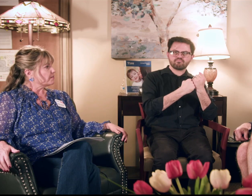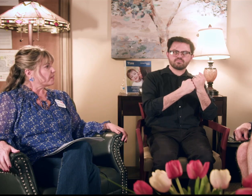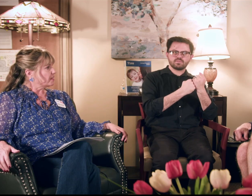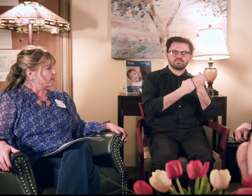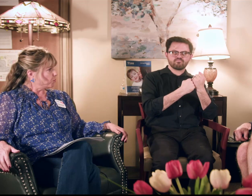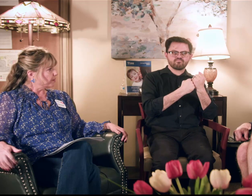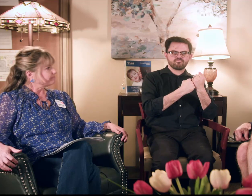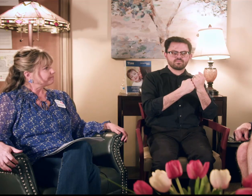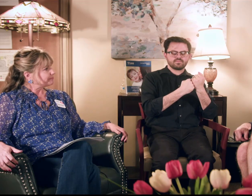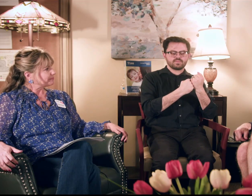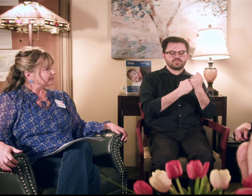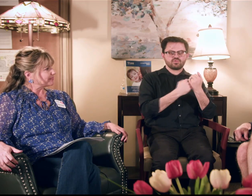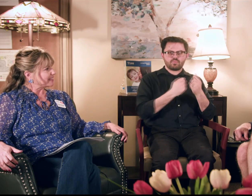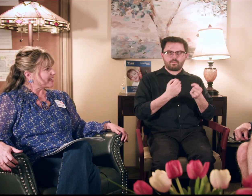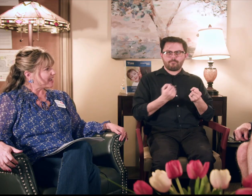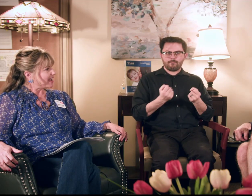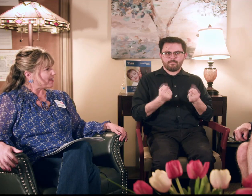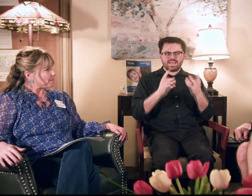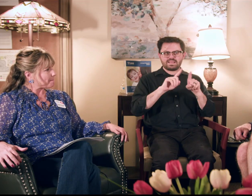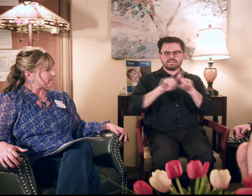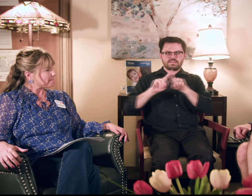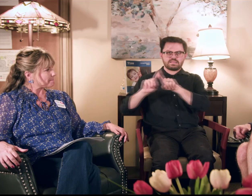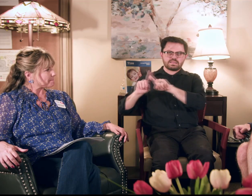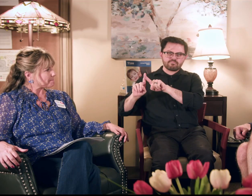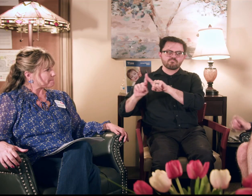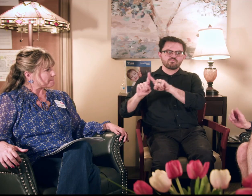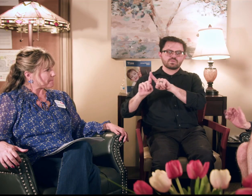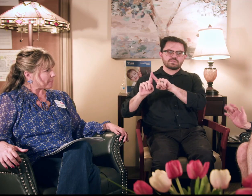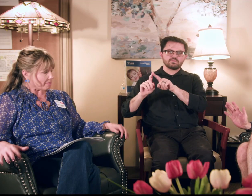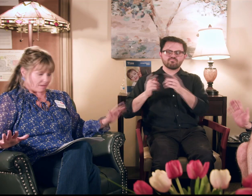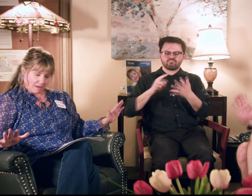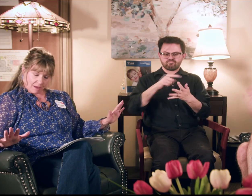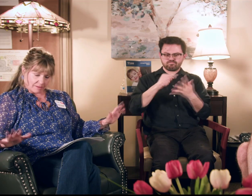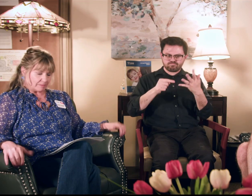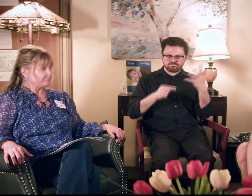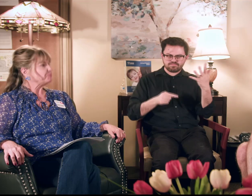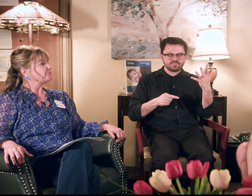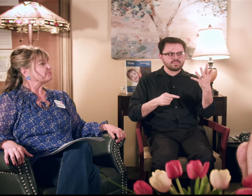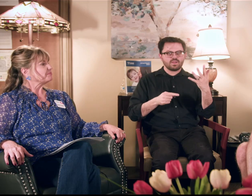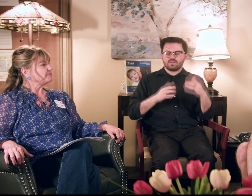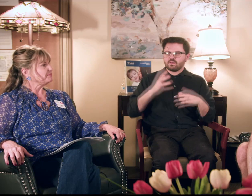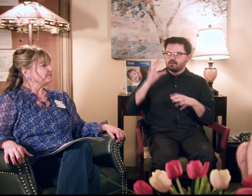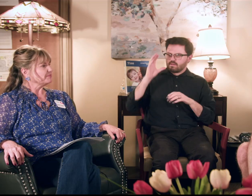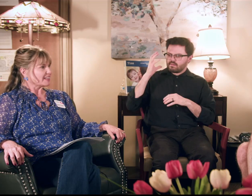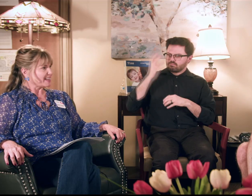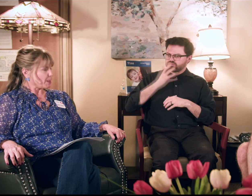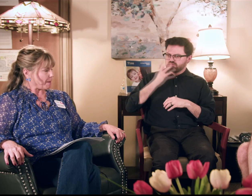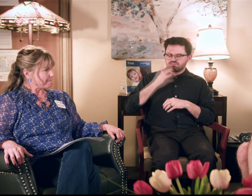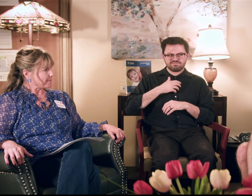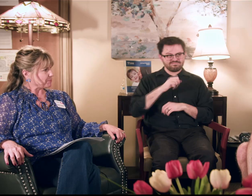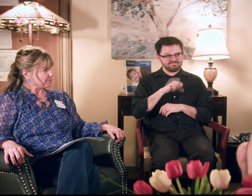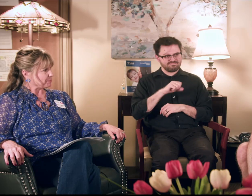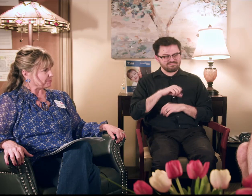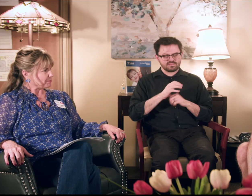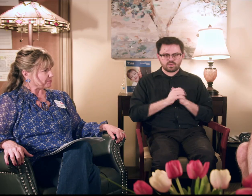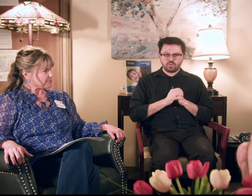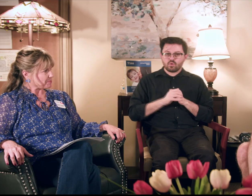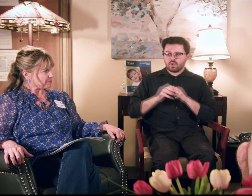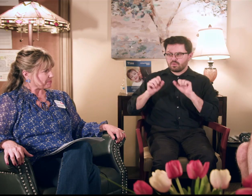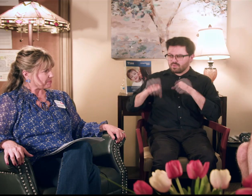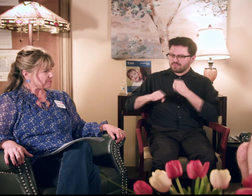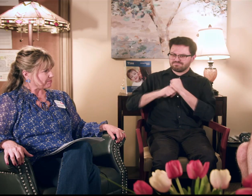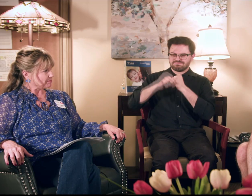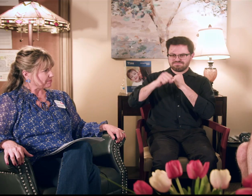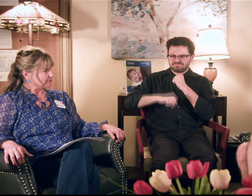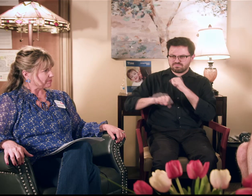can go across if they need more. That's amazing. Yeah. Now, we could talk forever, but here's Yes. where it hits. Like, one last question, because one of the